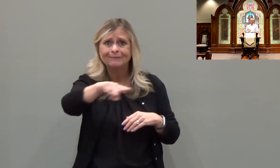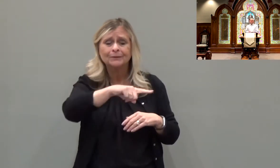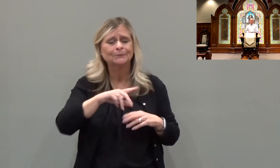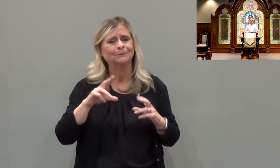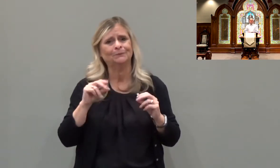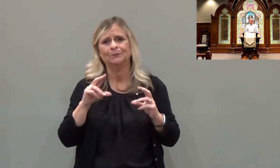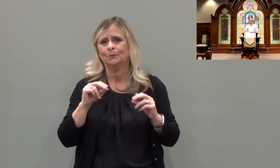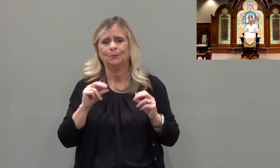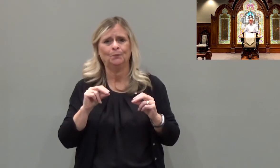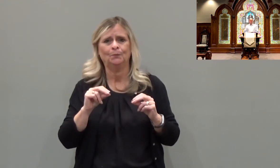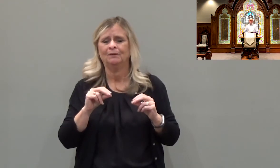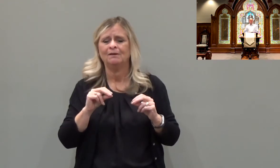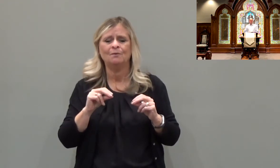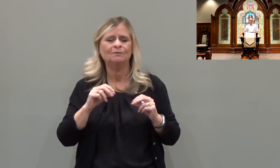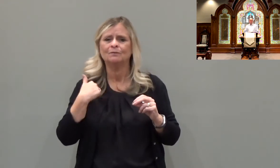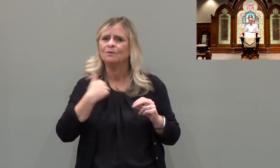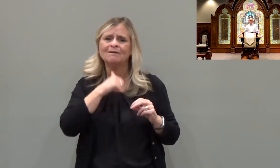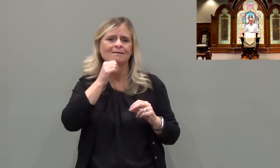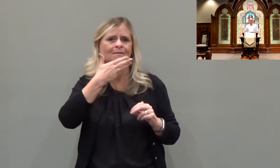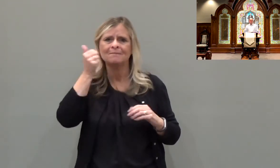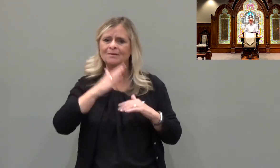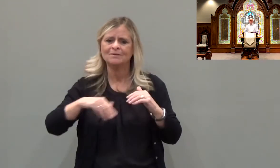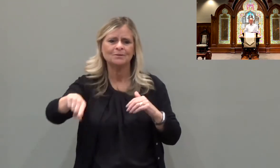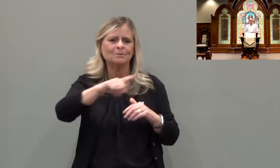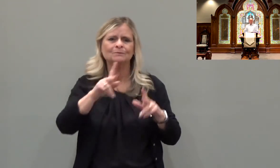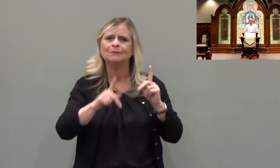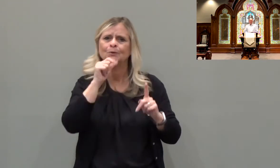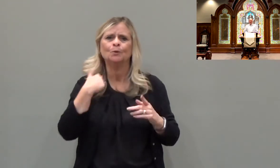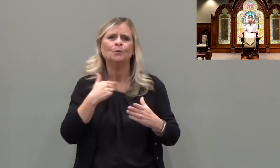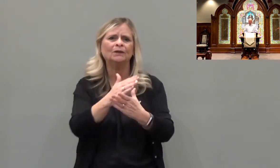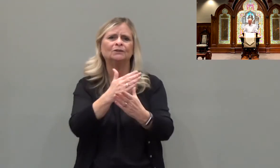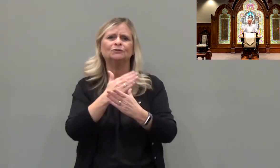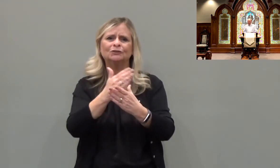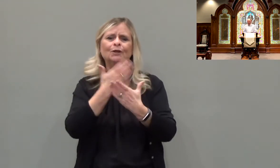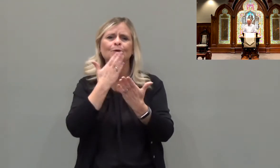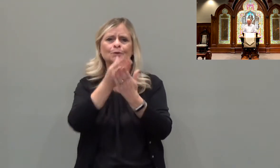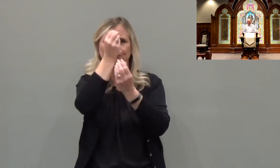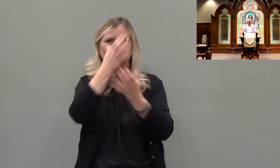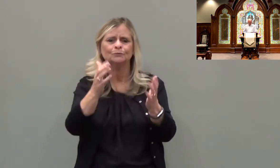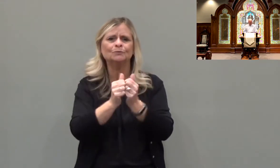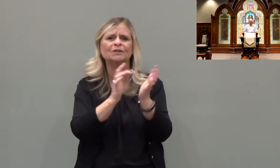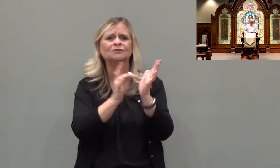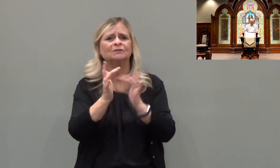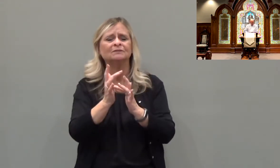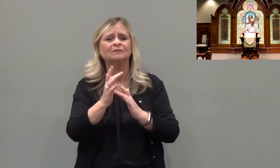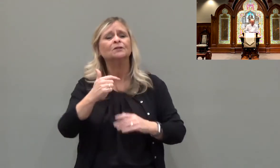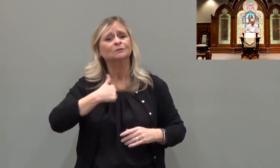we might share the good news of Jesus. And so